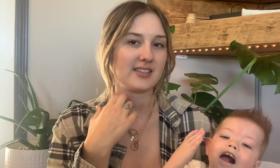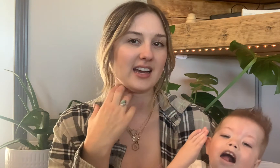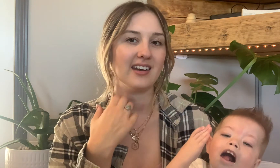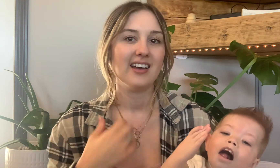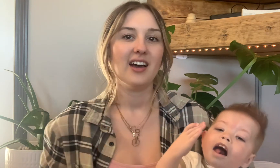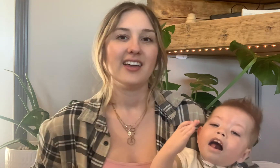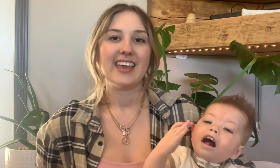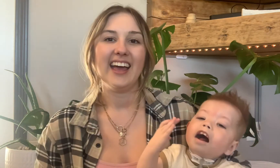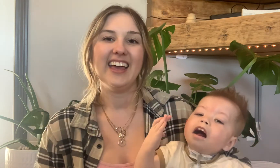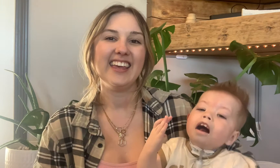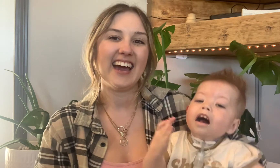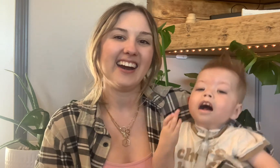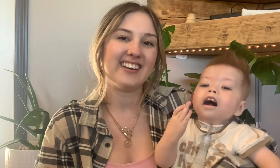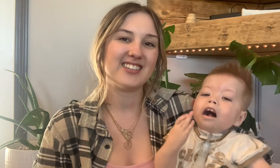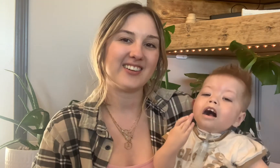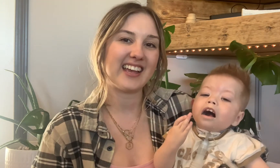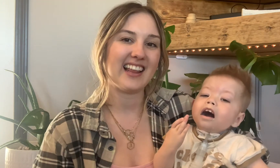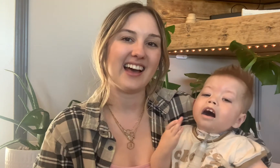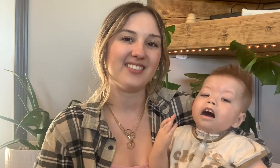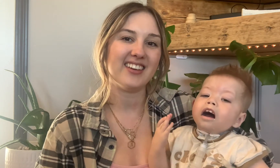sign. Yeah, are you showing I love you?